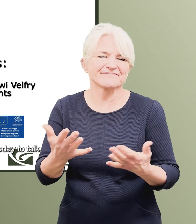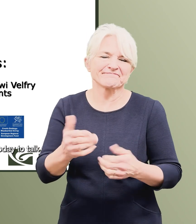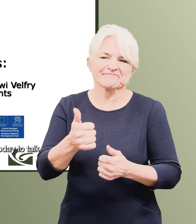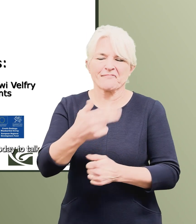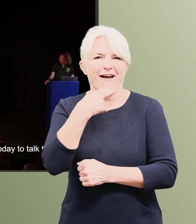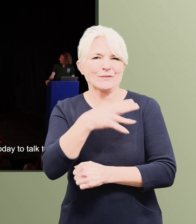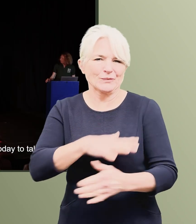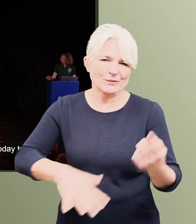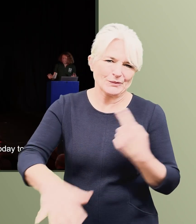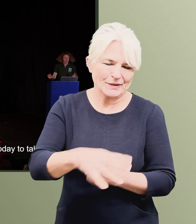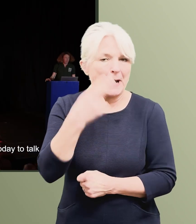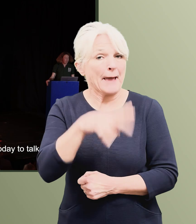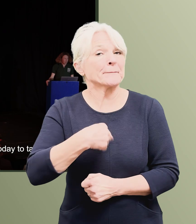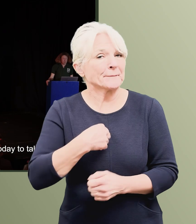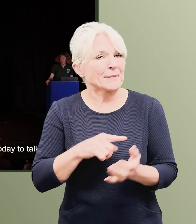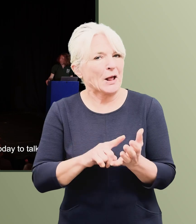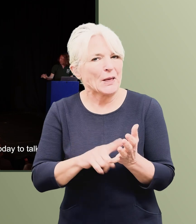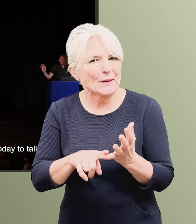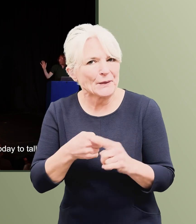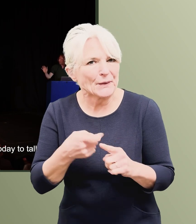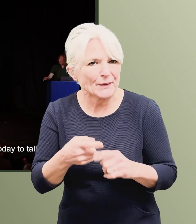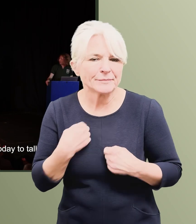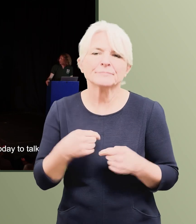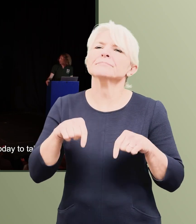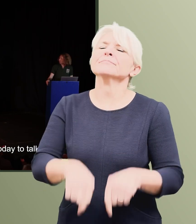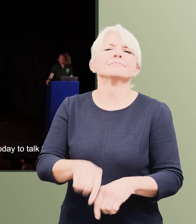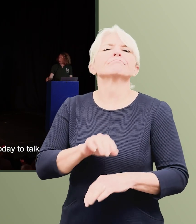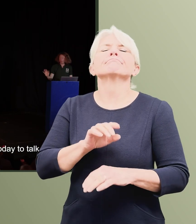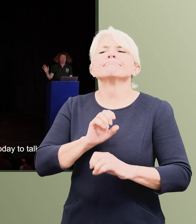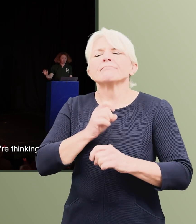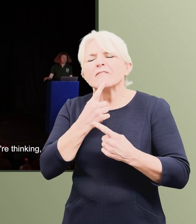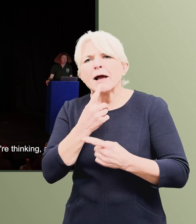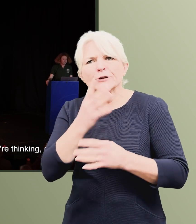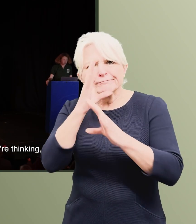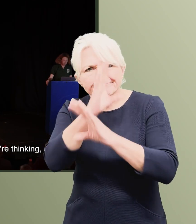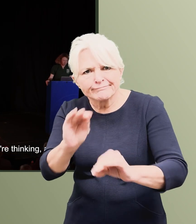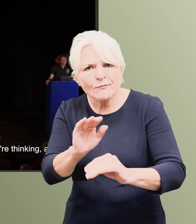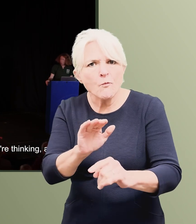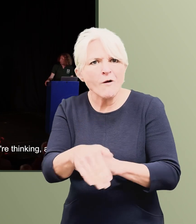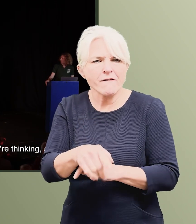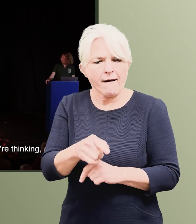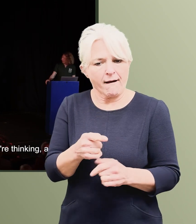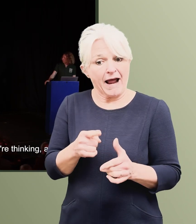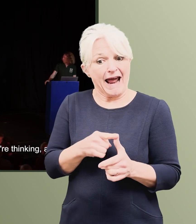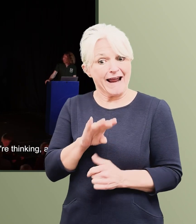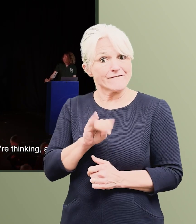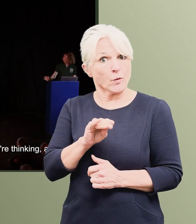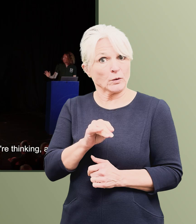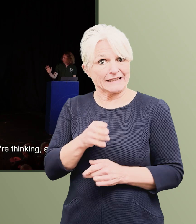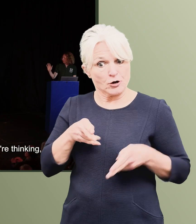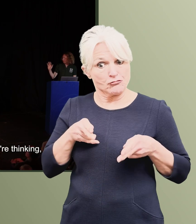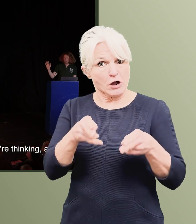Hello, good afternoon. My name's Luke, and I'm here today to talk to you about our prehistoric discoveries on the